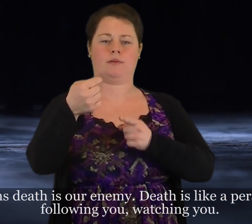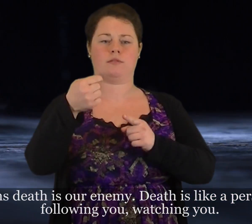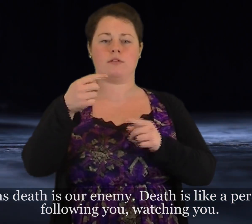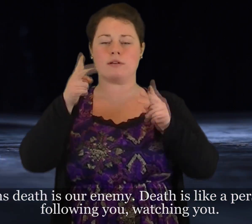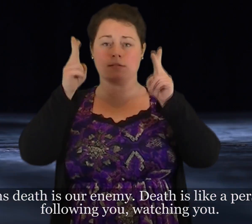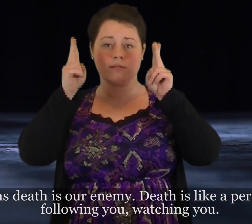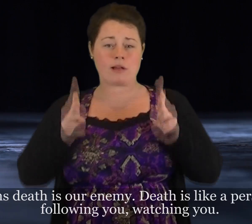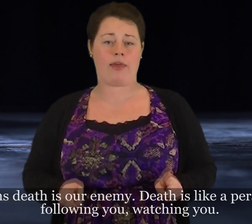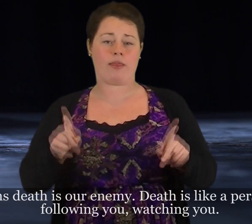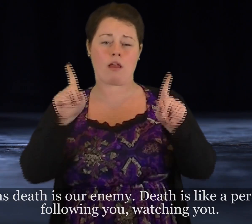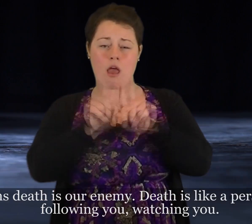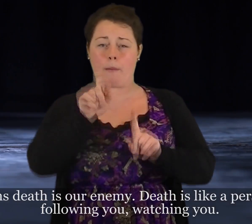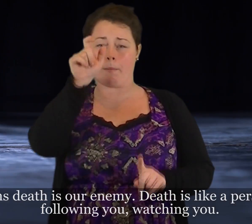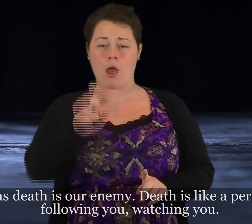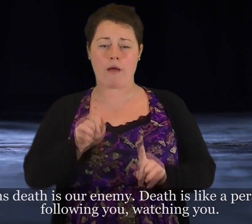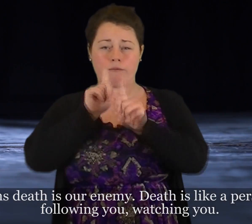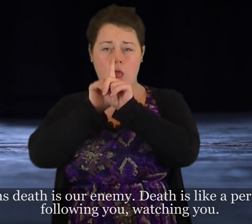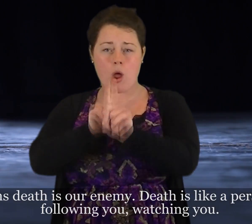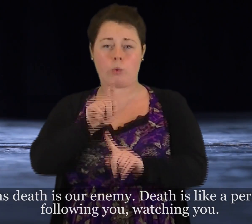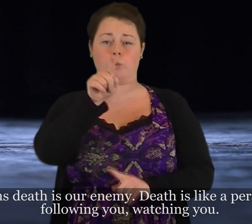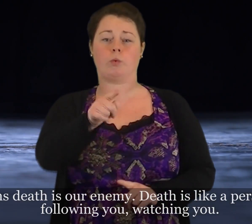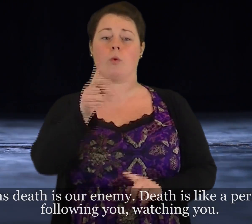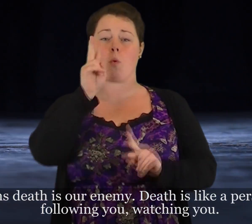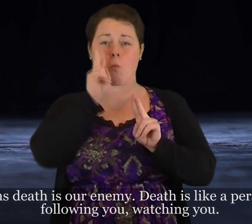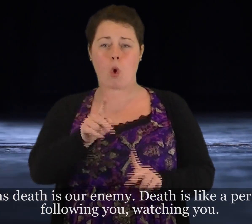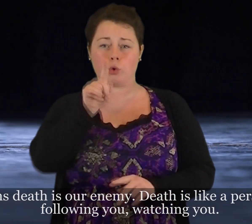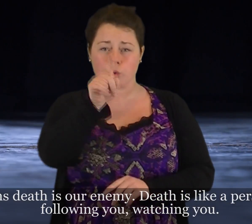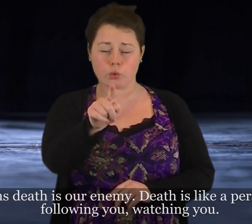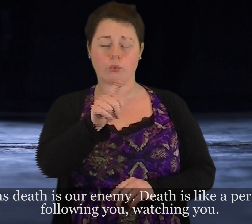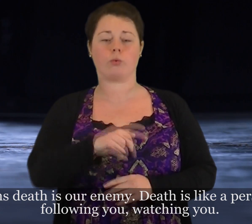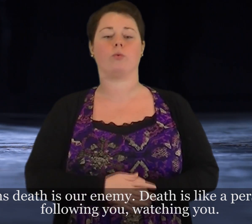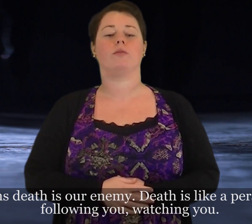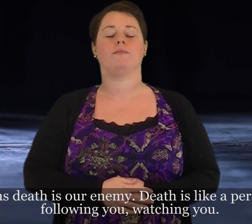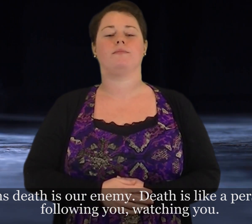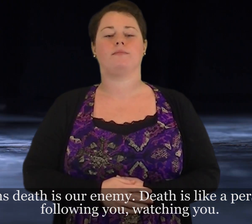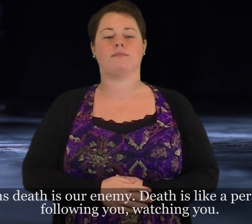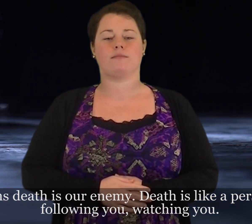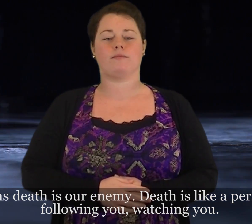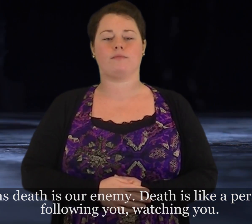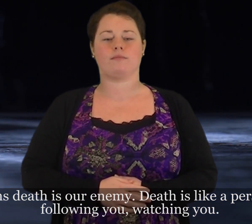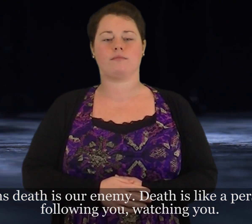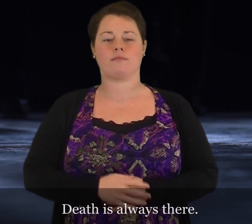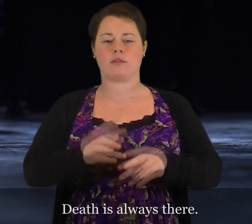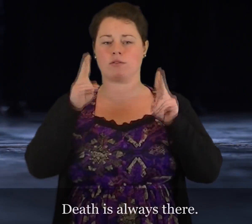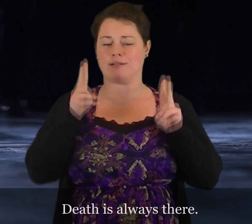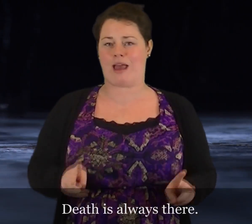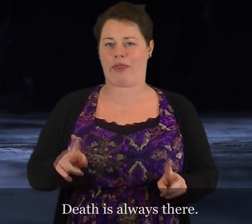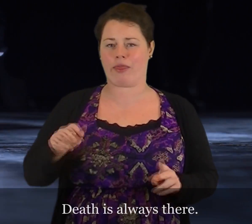passages, personifies death. And so you must. It behaves as if it is a person.